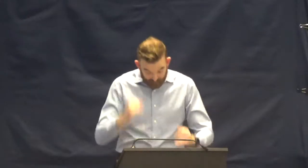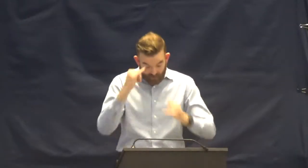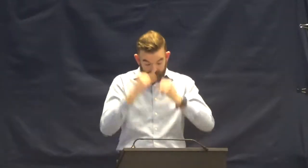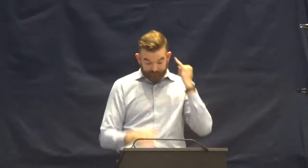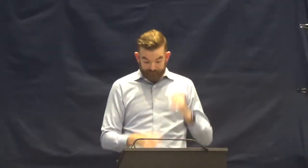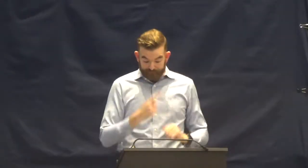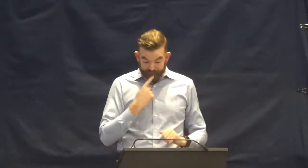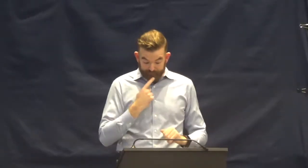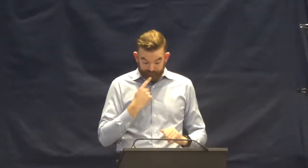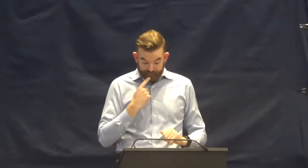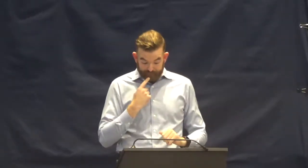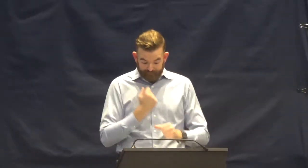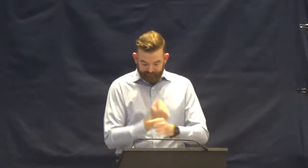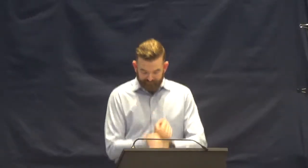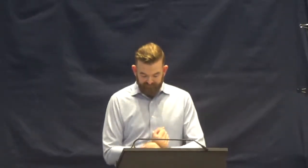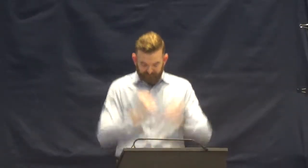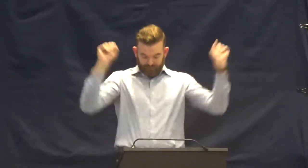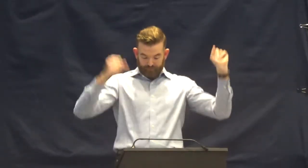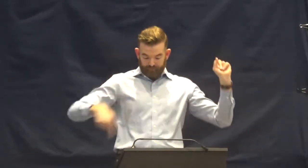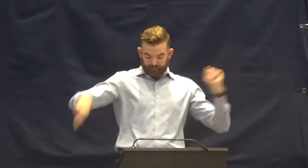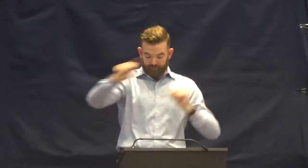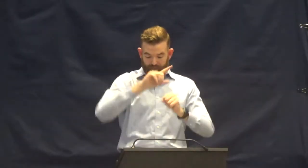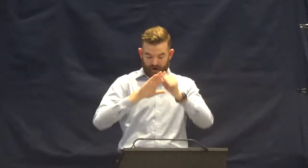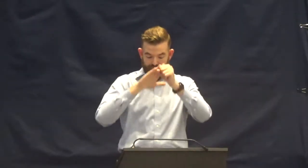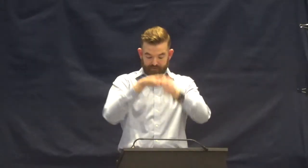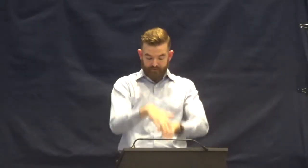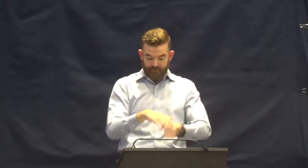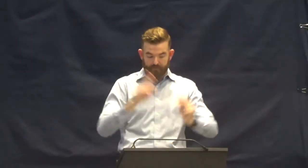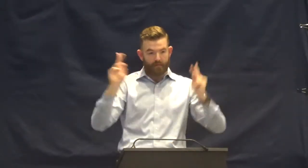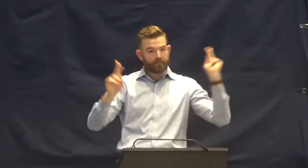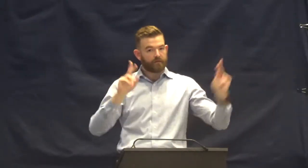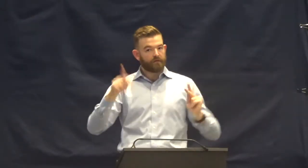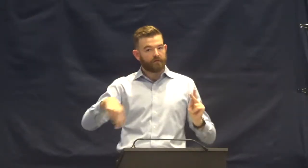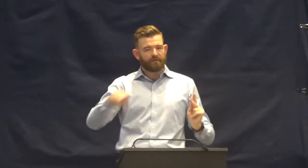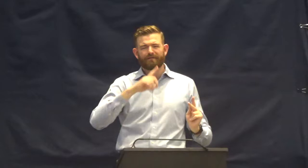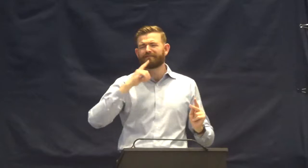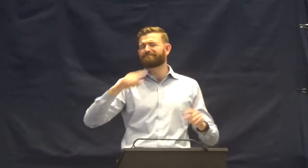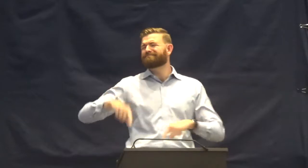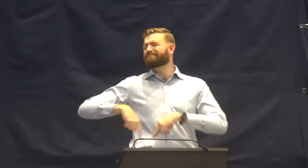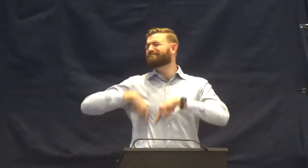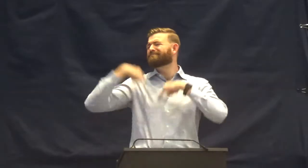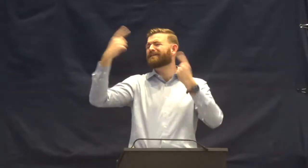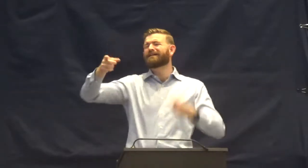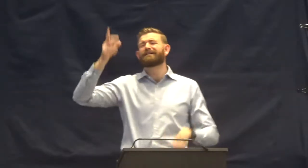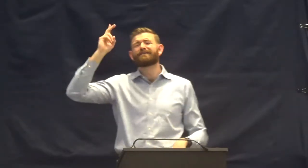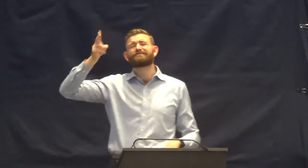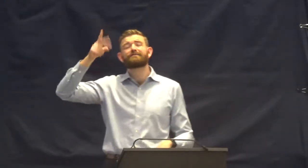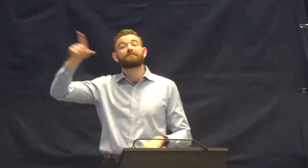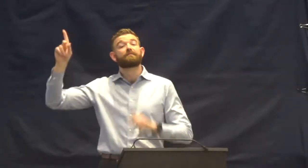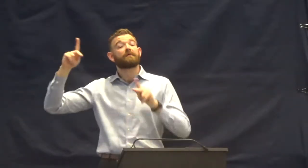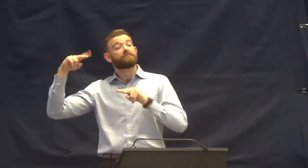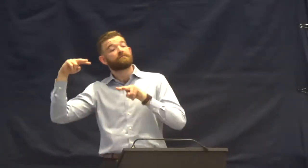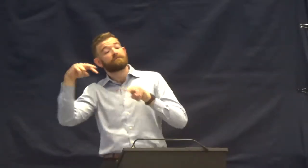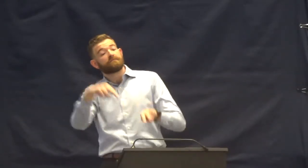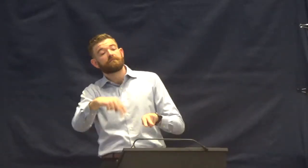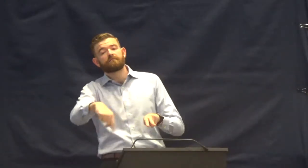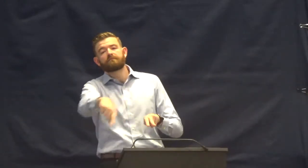Jesus absolutely eradicated the common thought about disabilities in his work in his life.